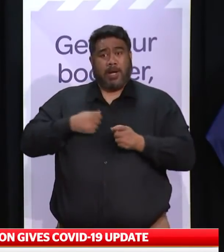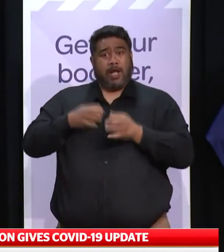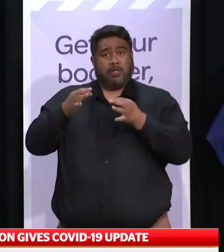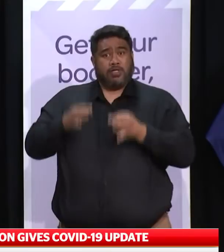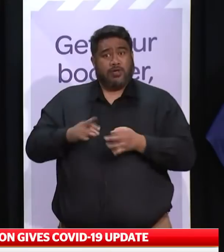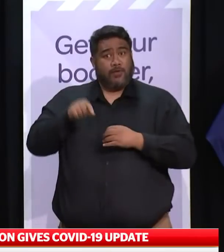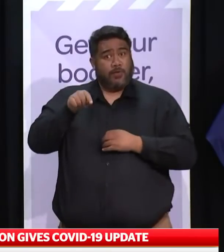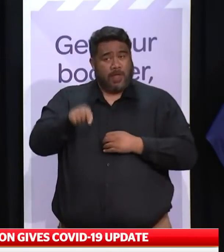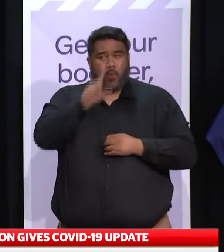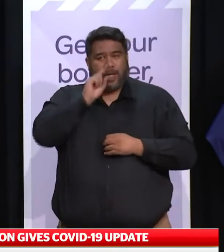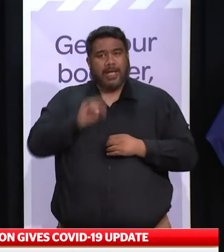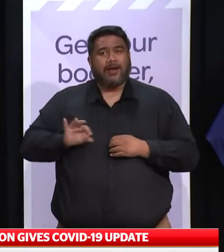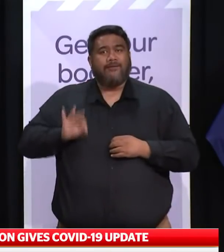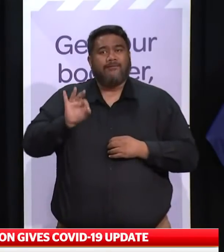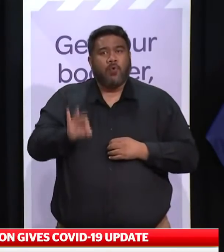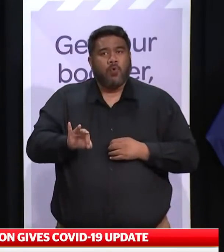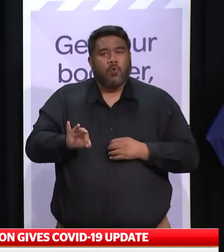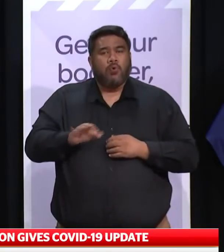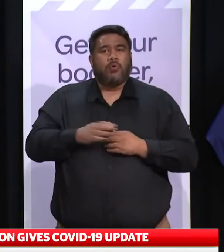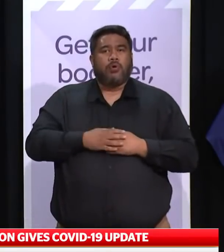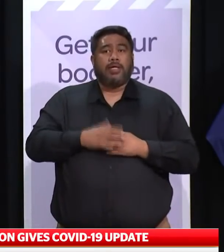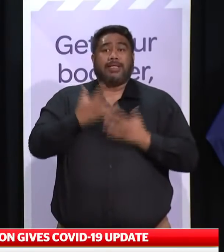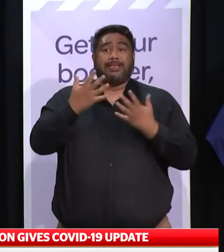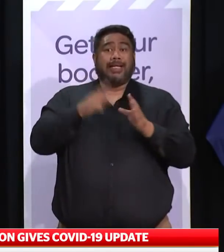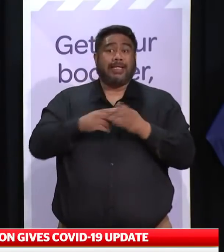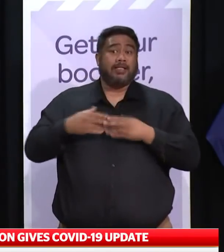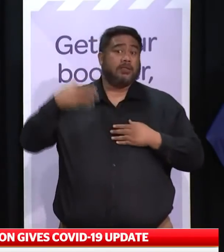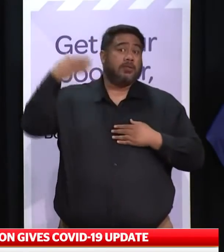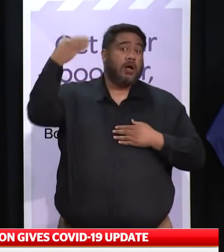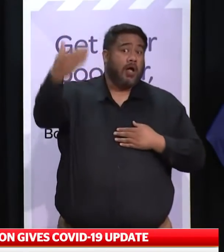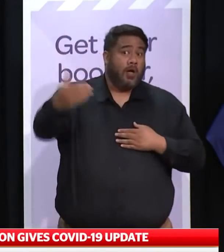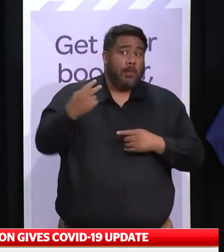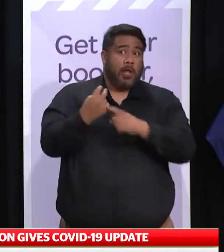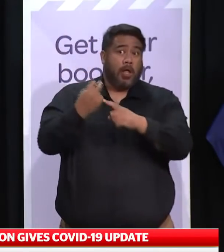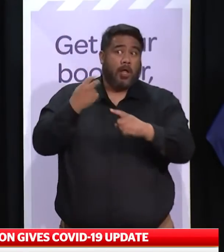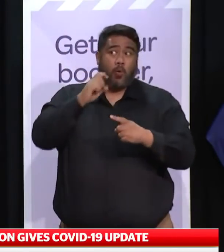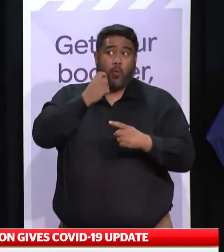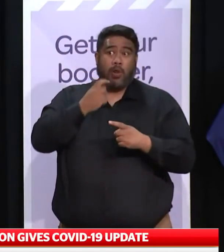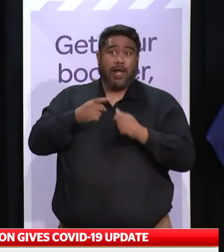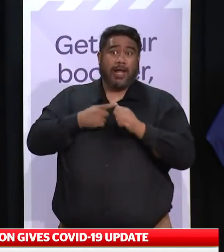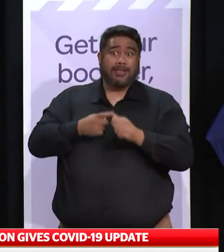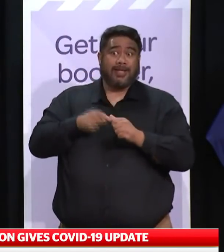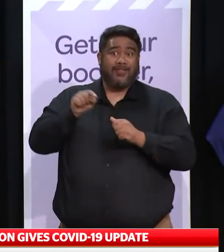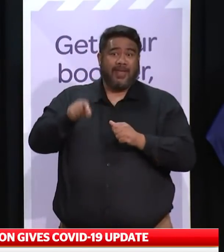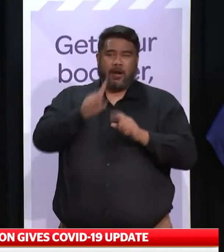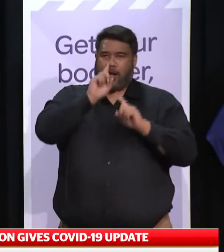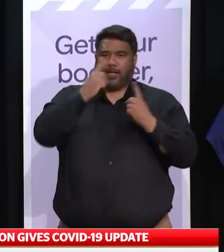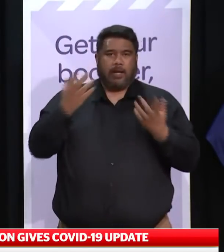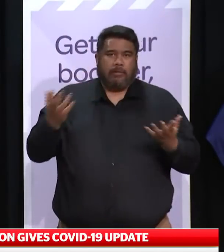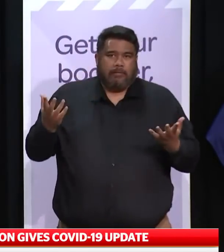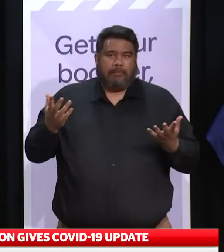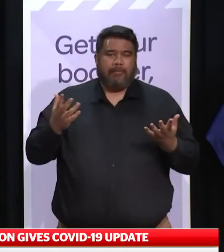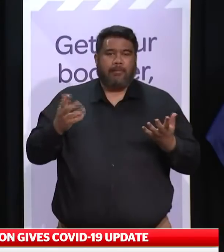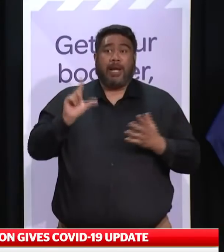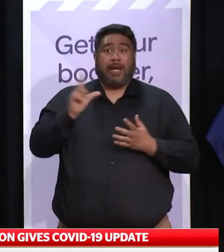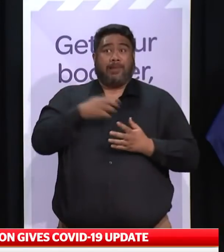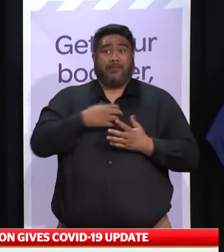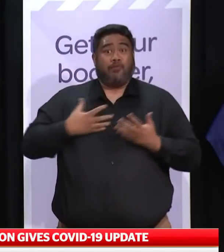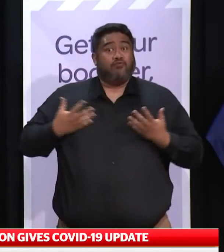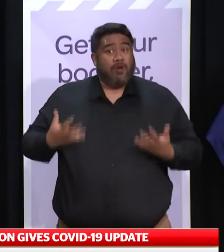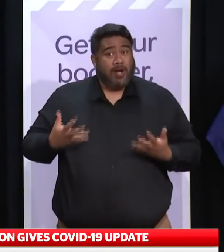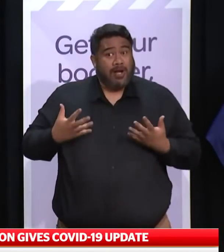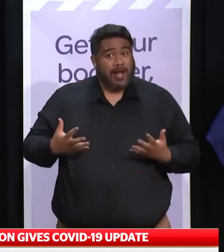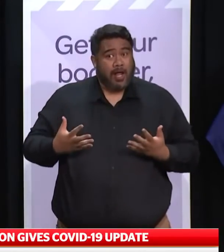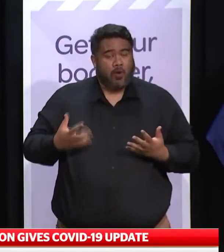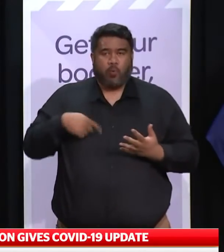believe we can afford that. If you're asking me in 10 years' time or 20 years' time, I'm not going to answer for that, but for the Labour government that stands here today, our commitment